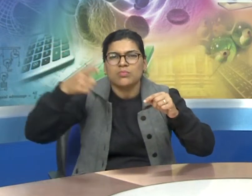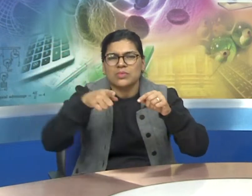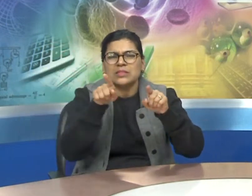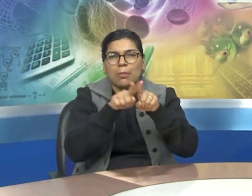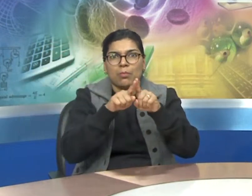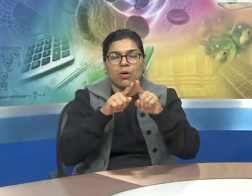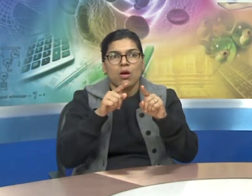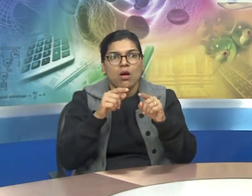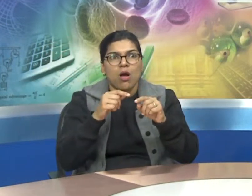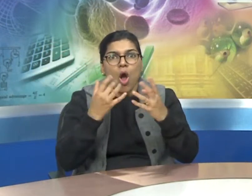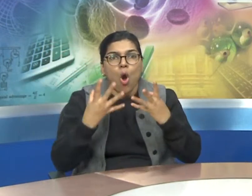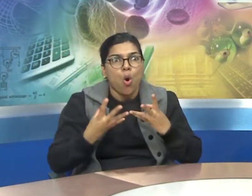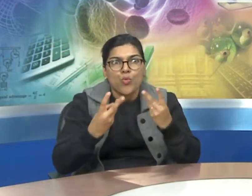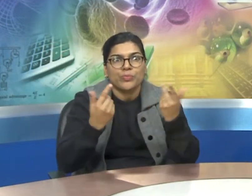we can insert chart.